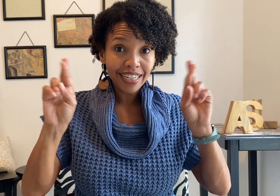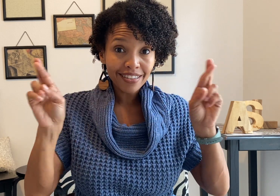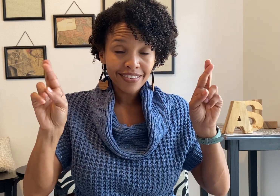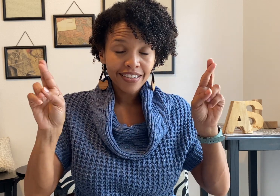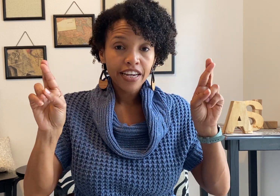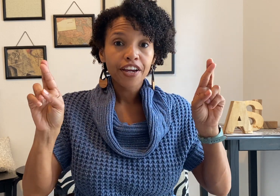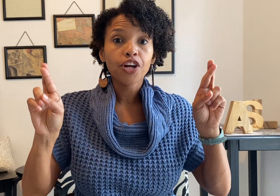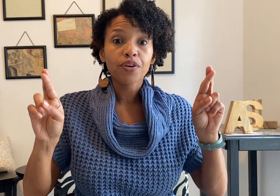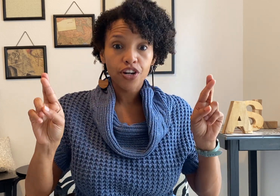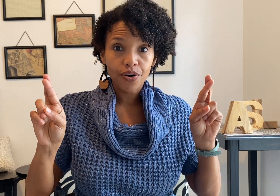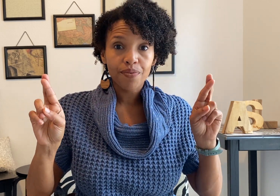Ready? Here we go.